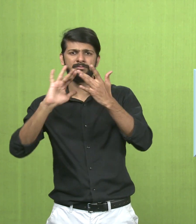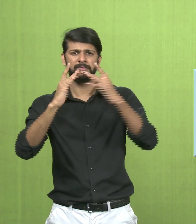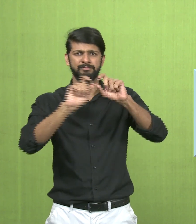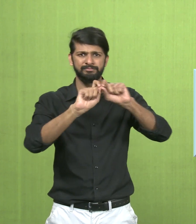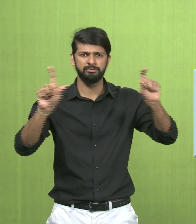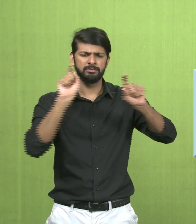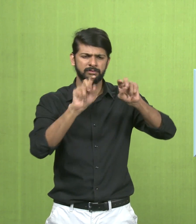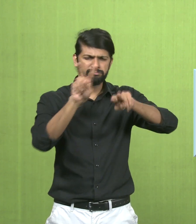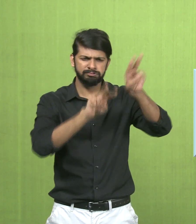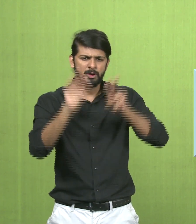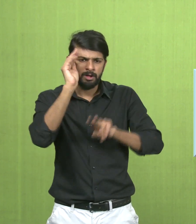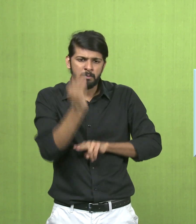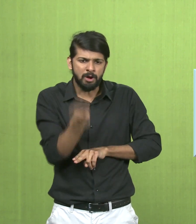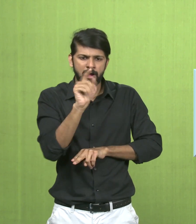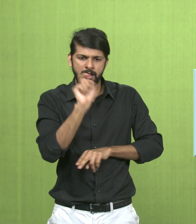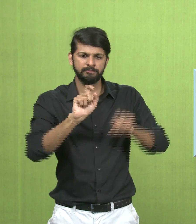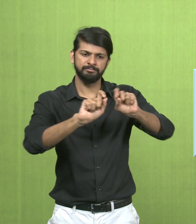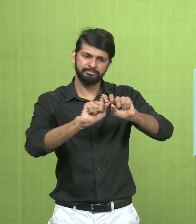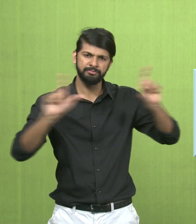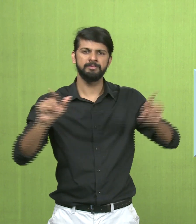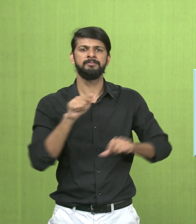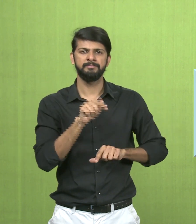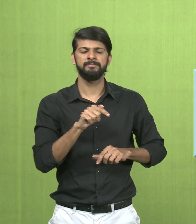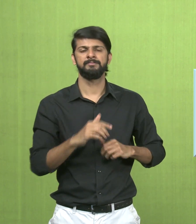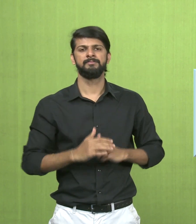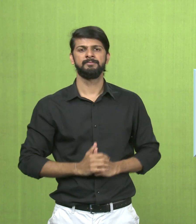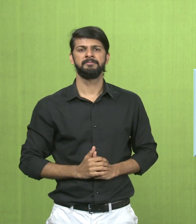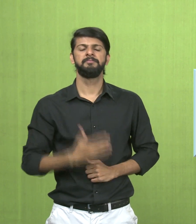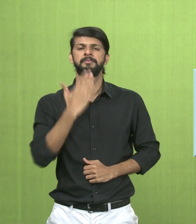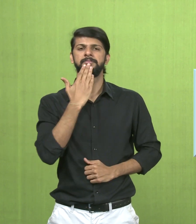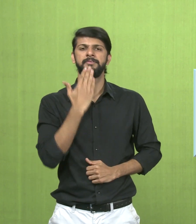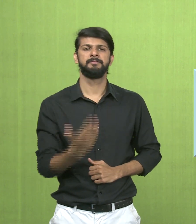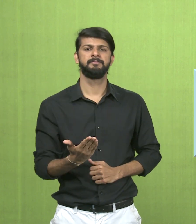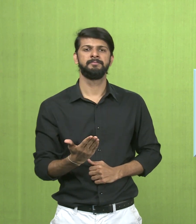www.nios.ac.in. Thank you.